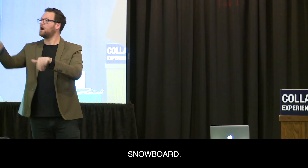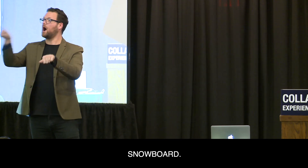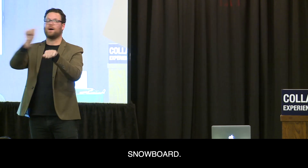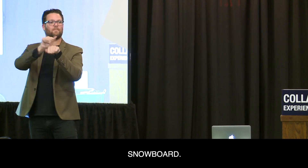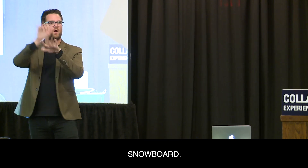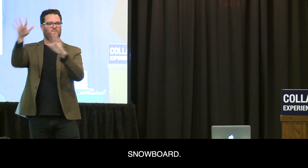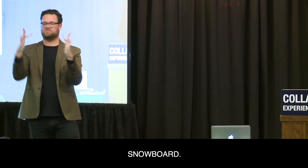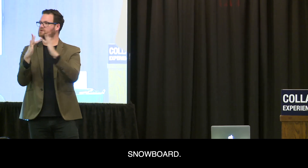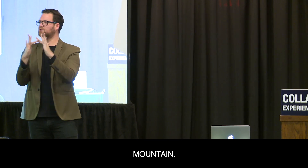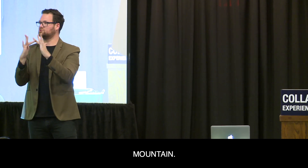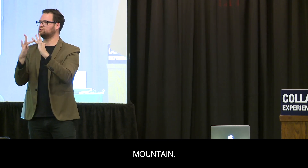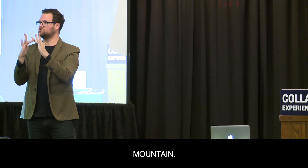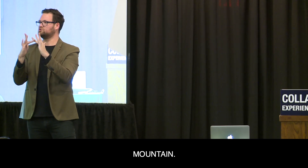snowboard, mountains.